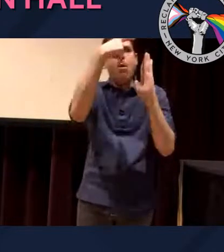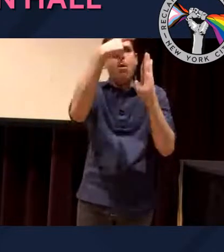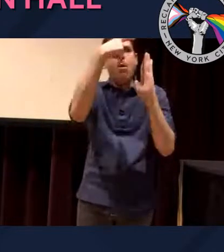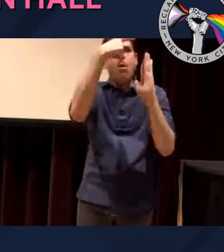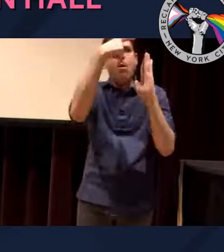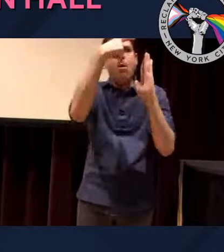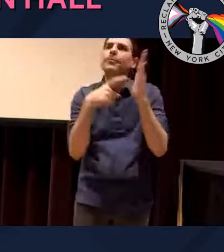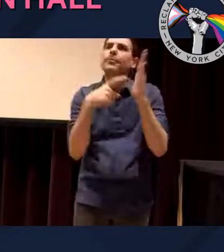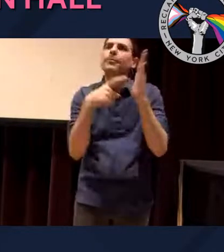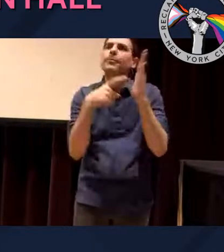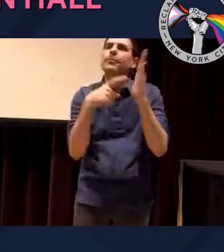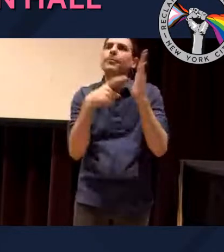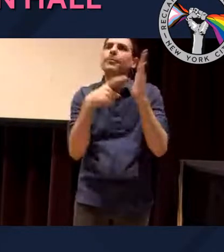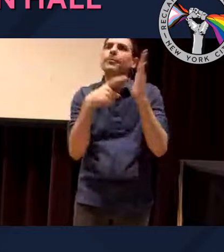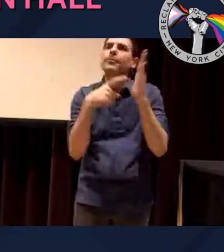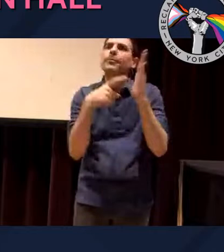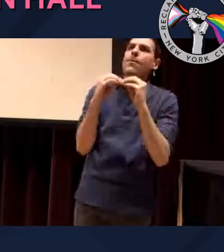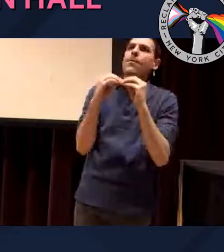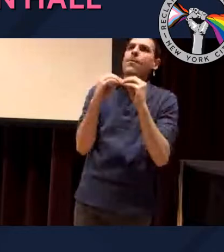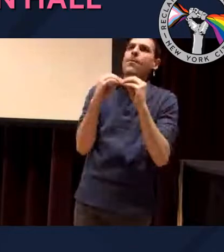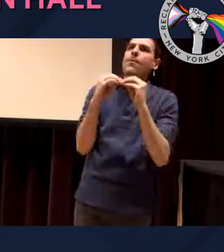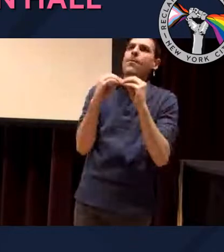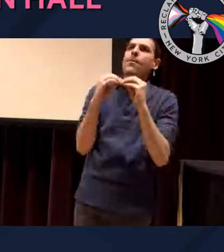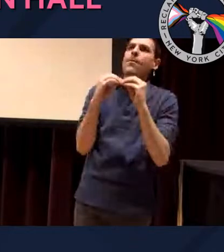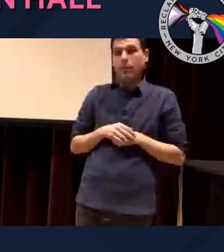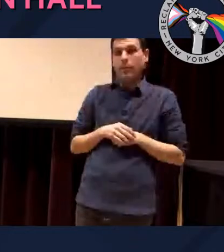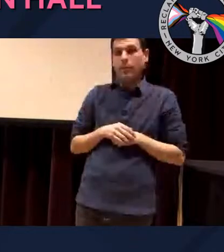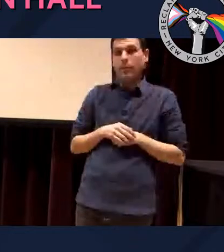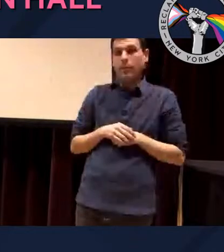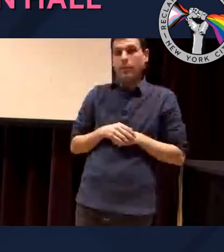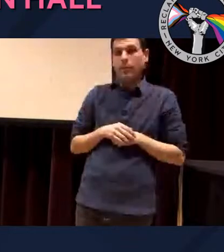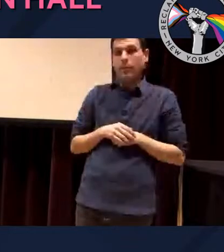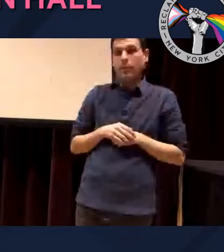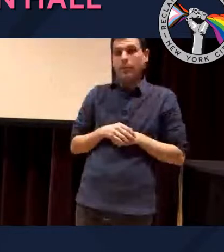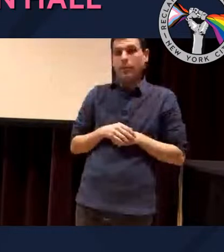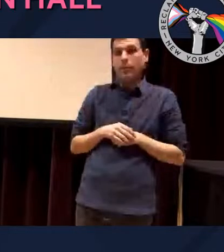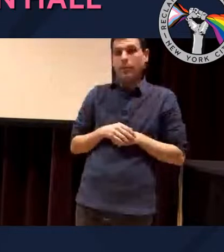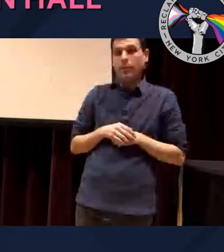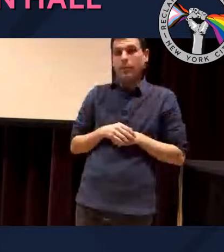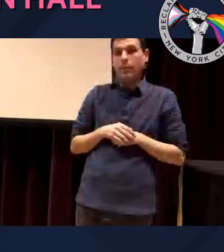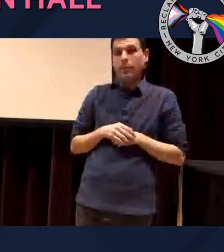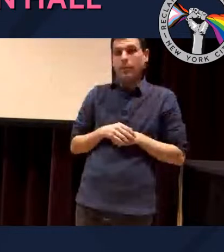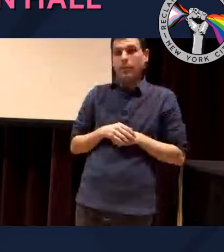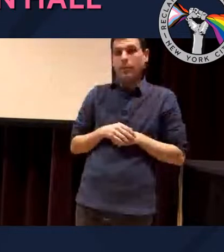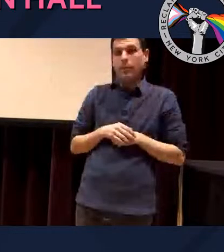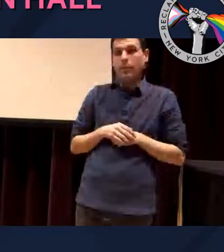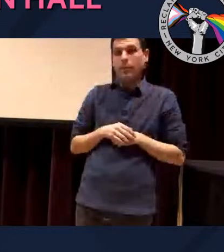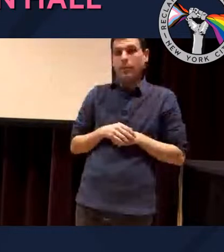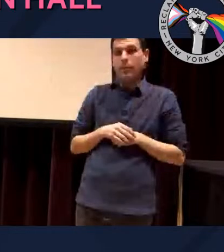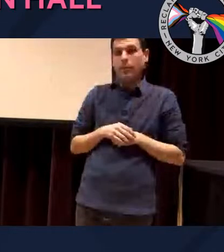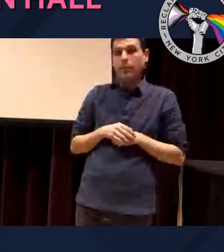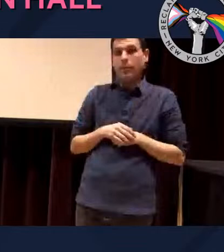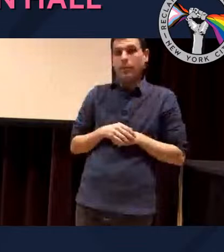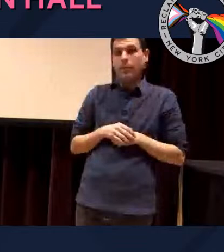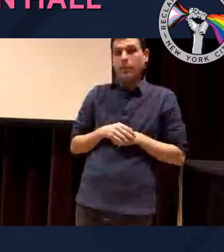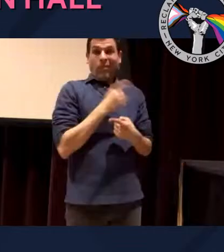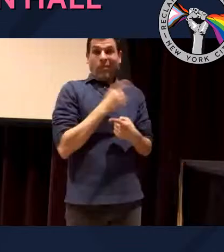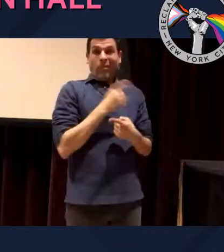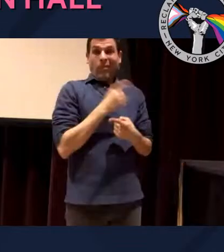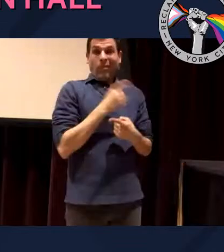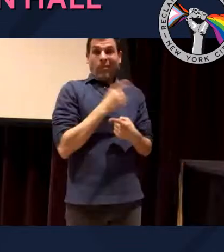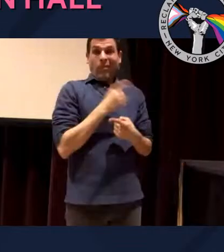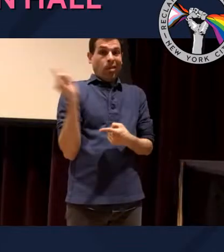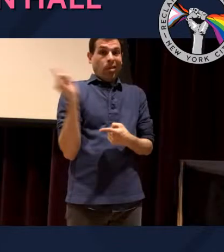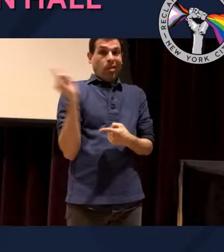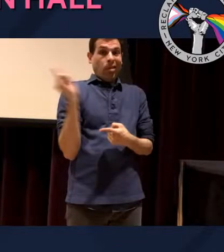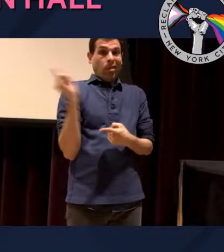here tonight and online. I do also want to focus on Drag Time Story Hour, Sorry,